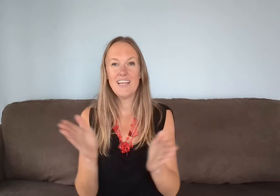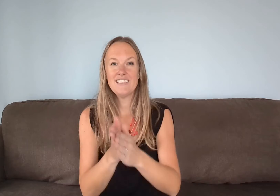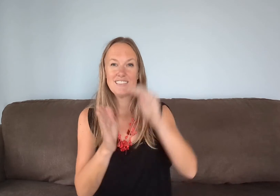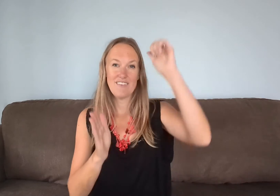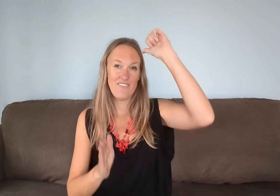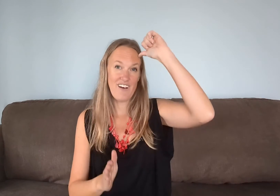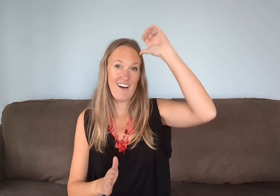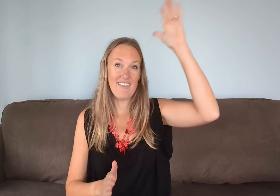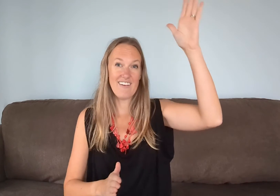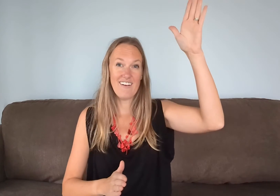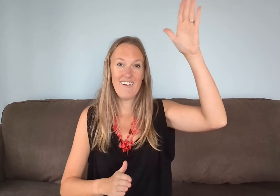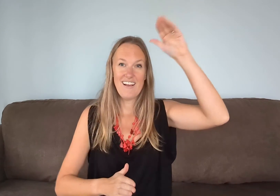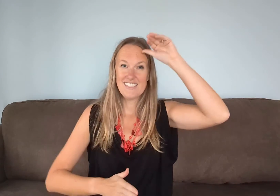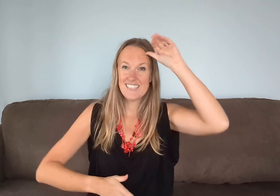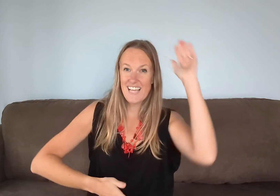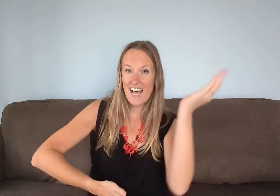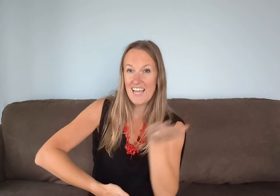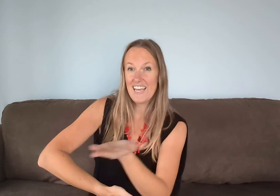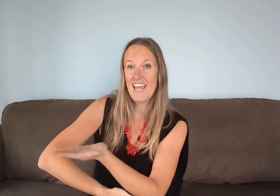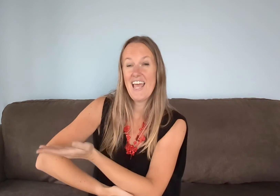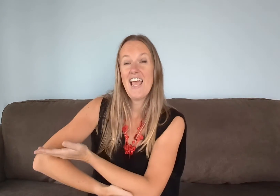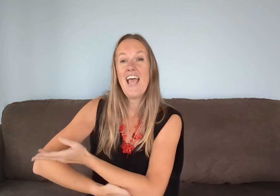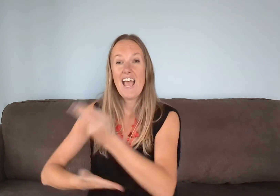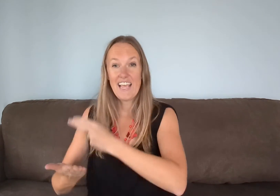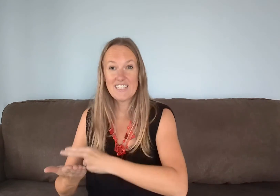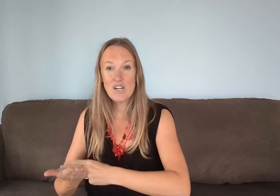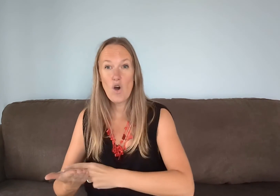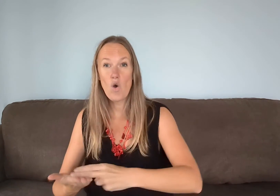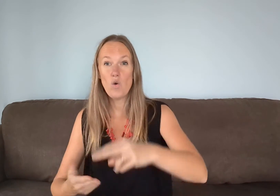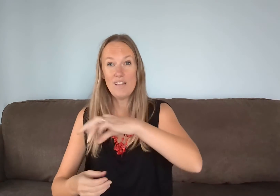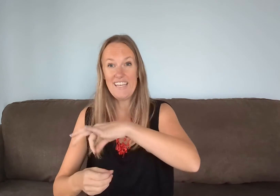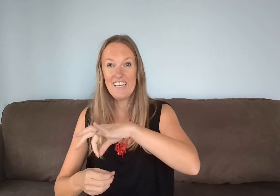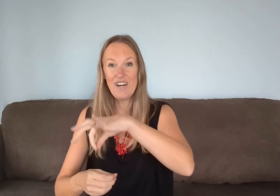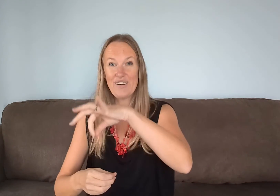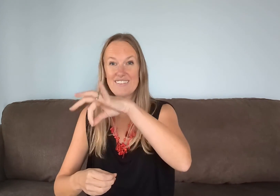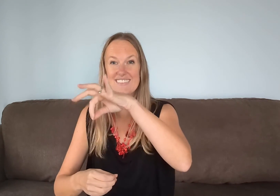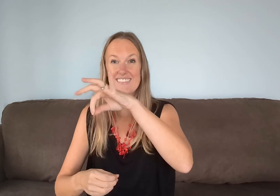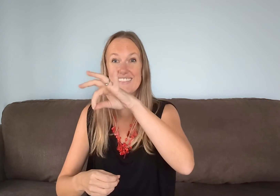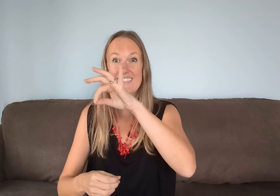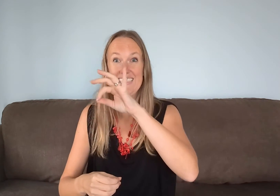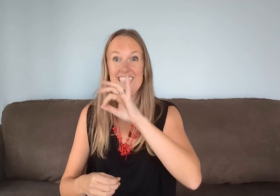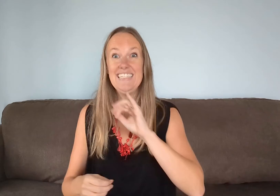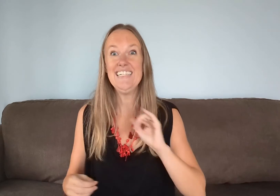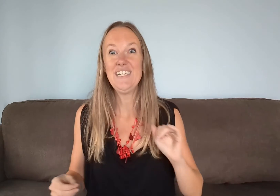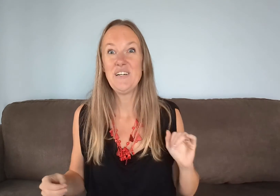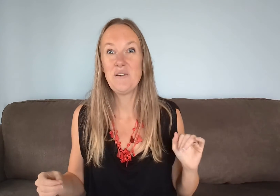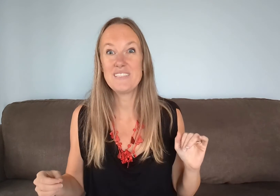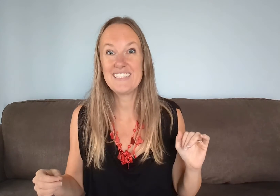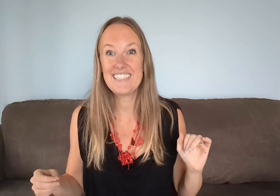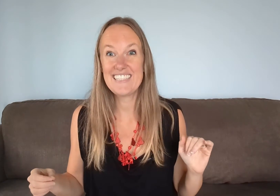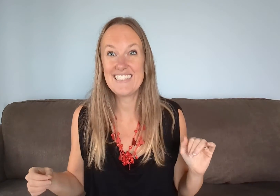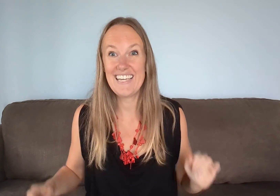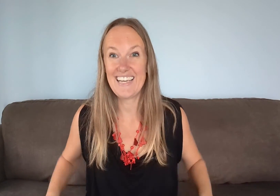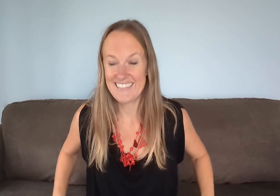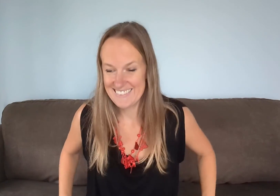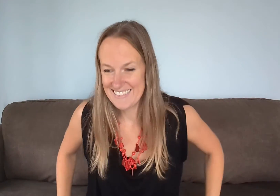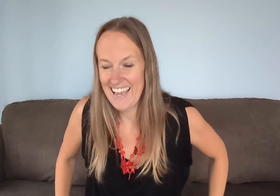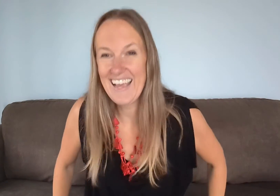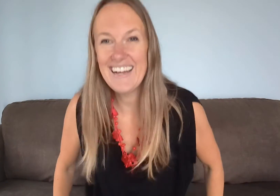Praise Father, Son, and Holy Ghost. Who wants to try singing it? Okay, I